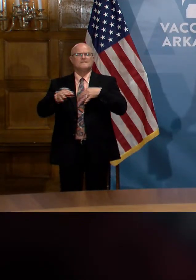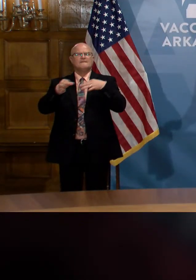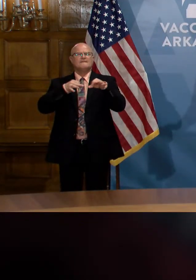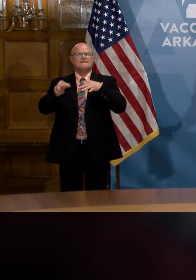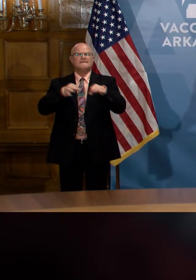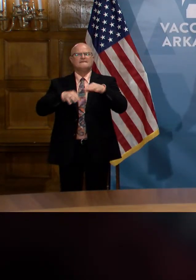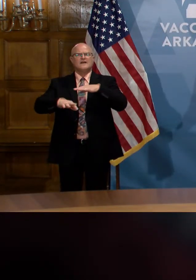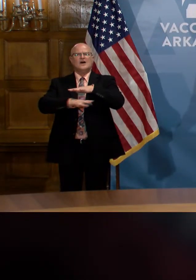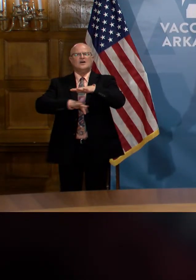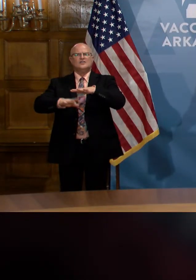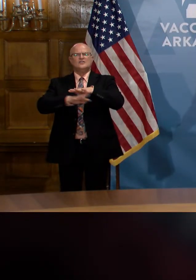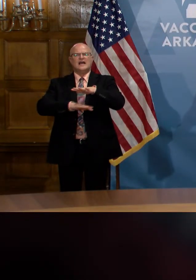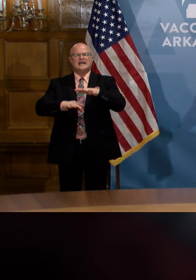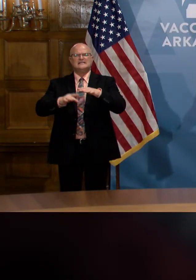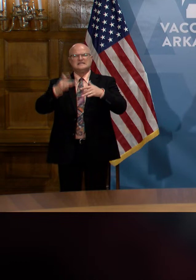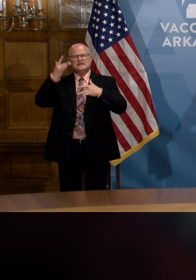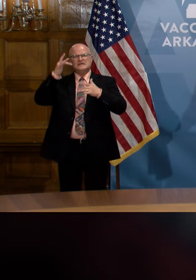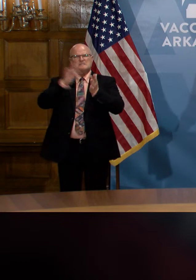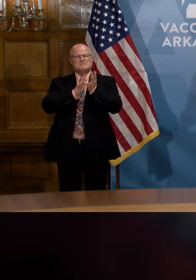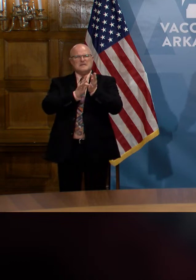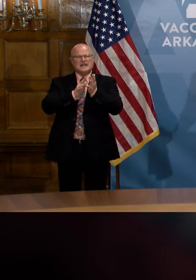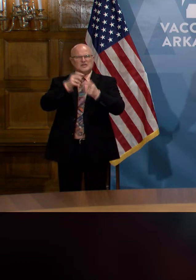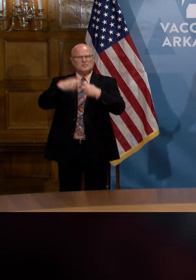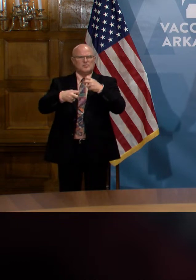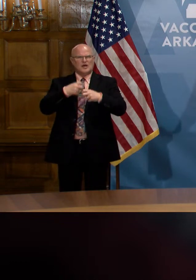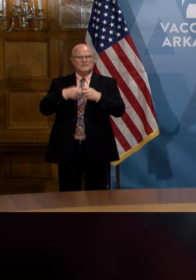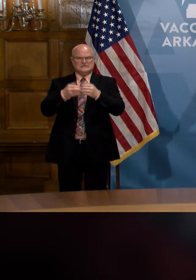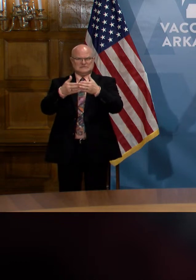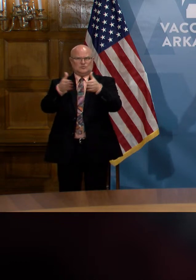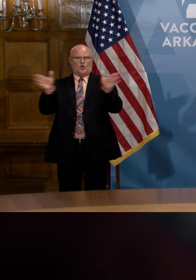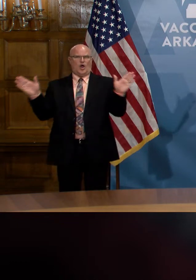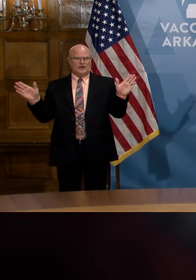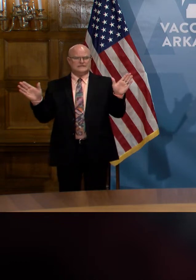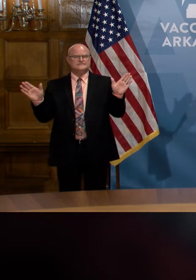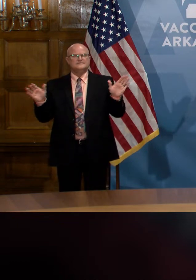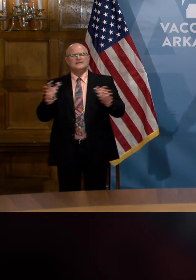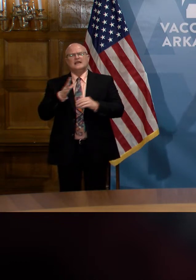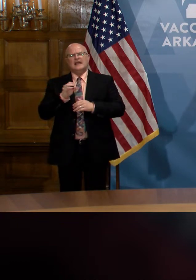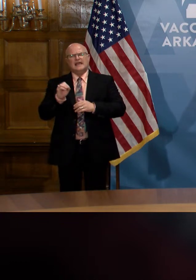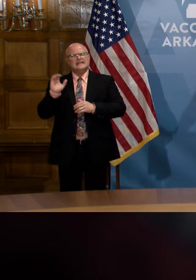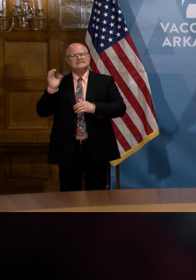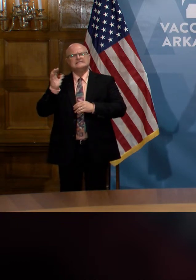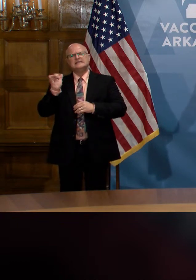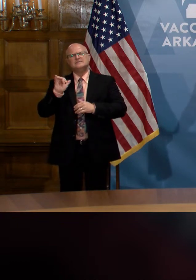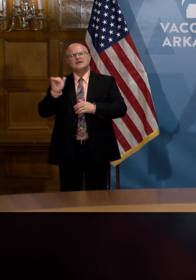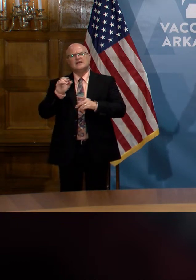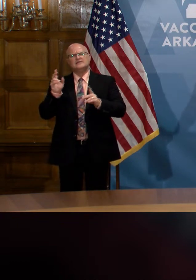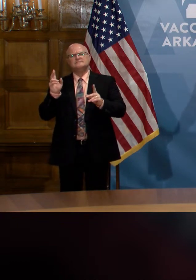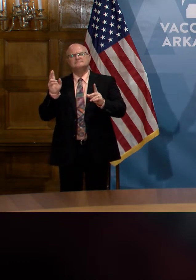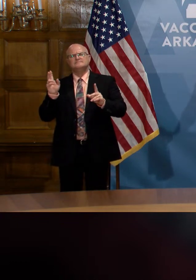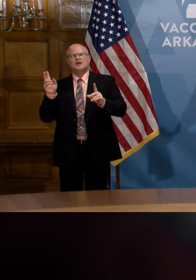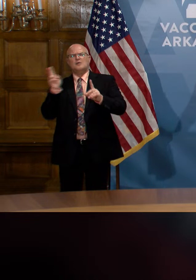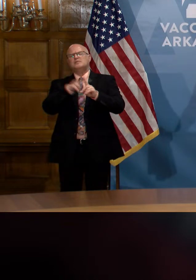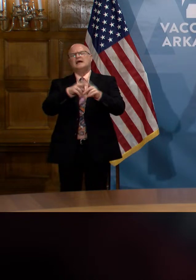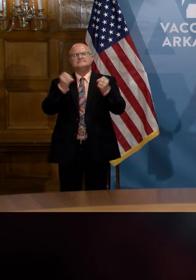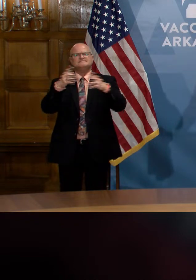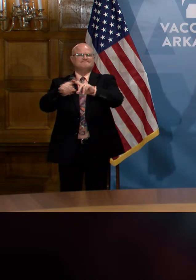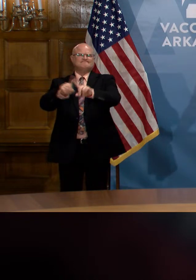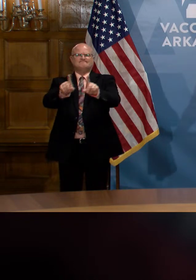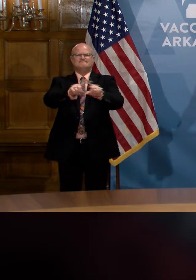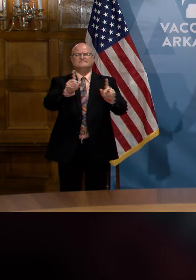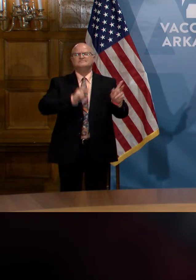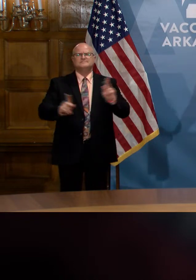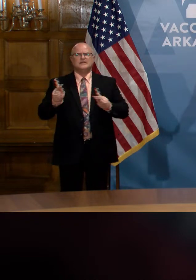of underlying medical conditions in the 1C category is quite broad, and it seems like it could apply to quite a few different